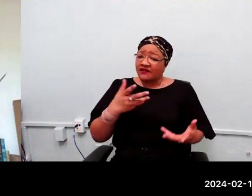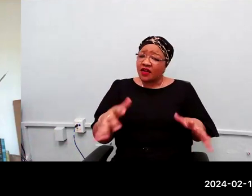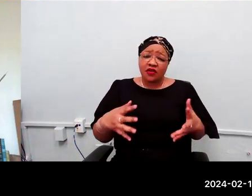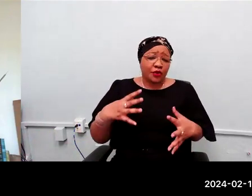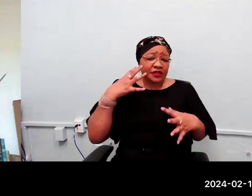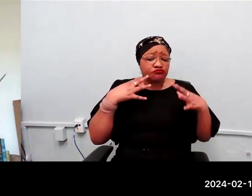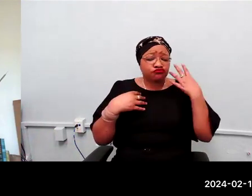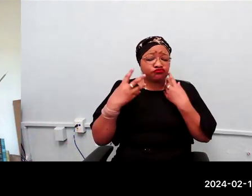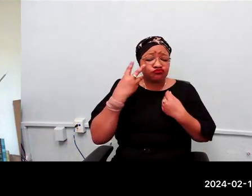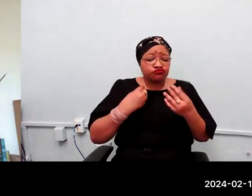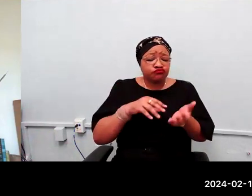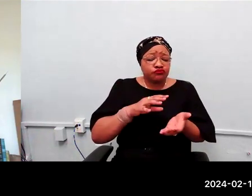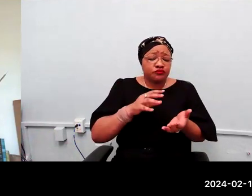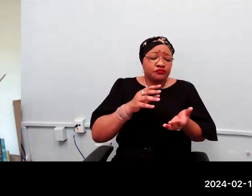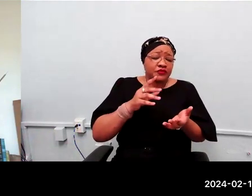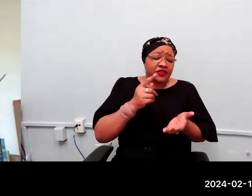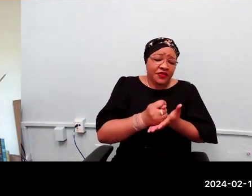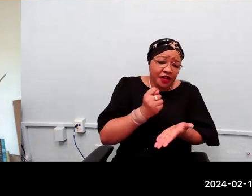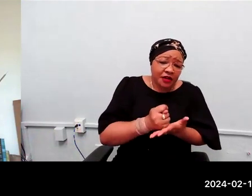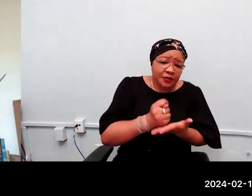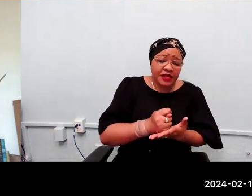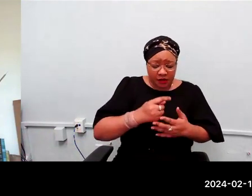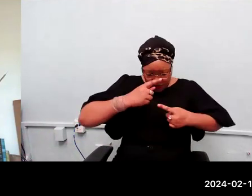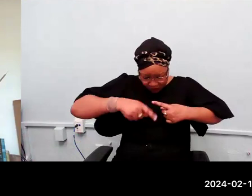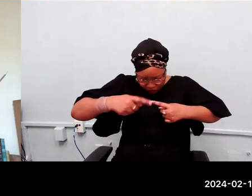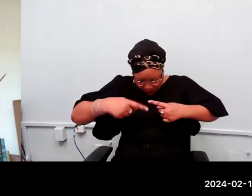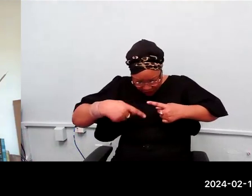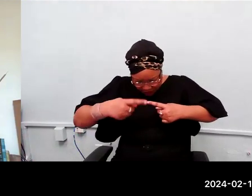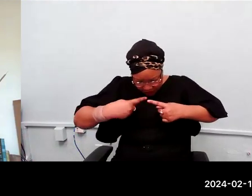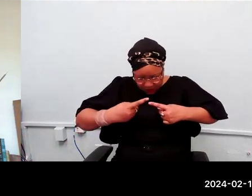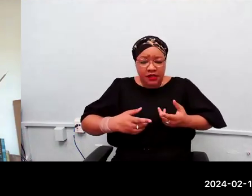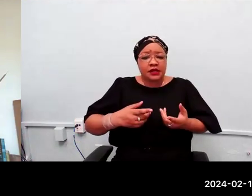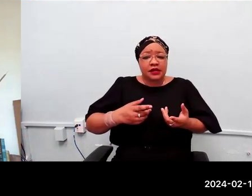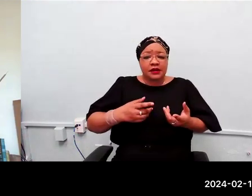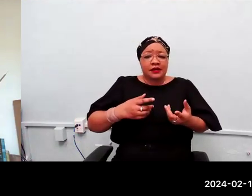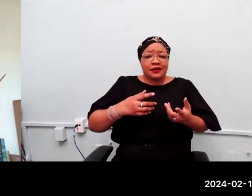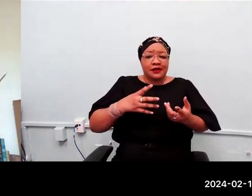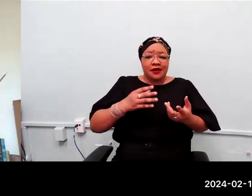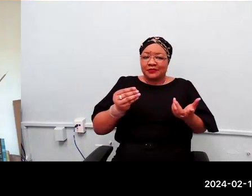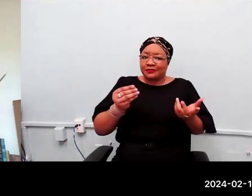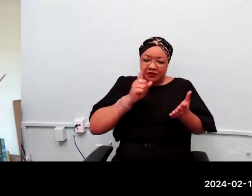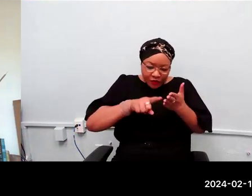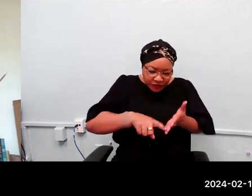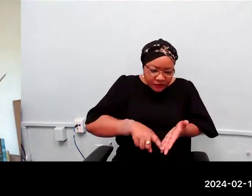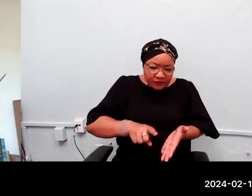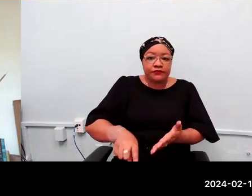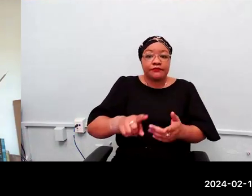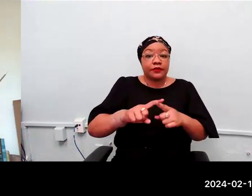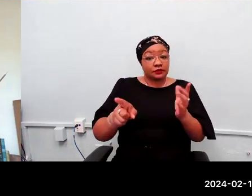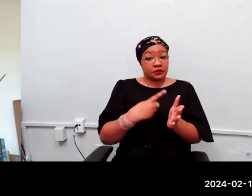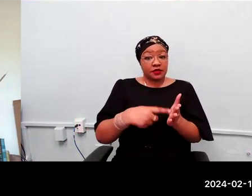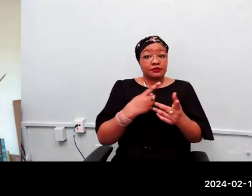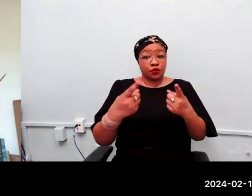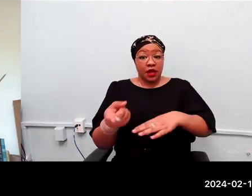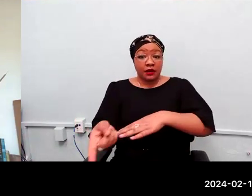know, proofread, I've edited. I mean, I've read them. But sometimes what happens is when I'm up there and I'm reading